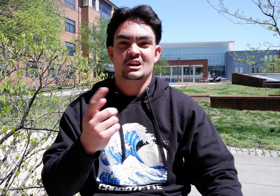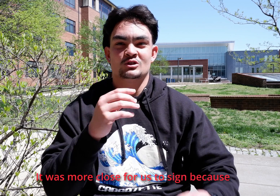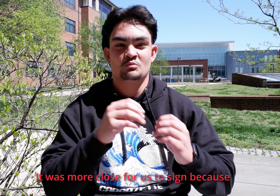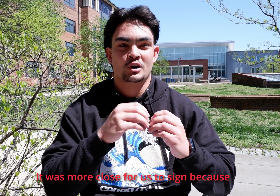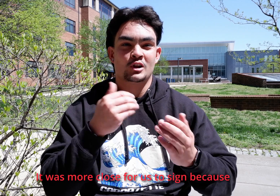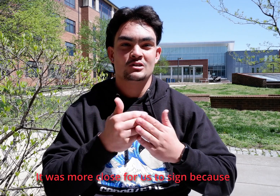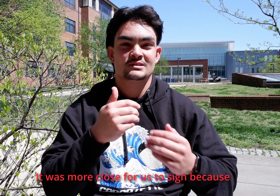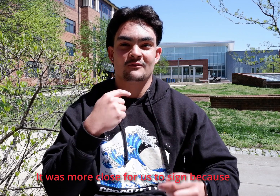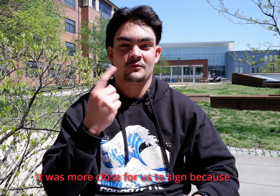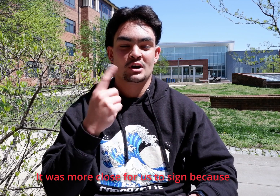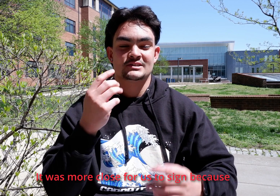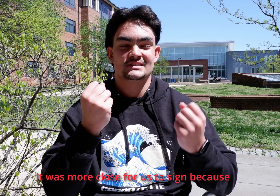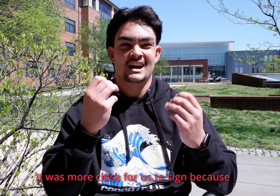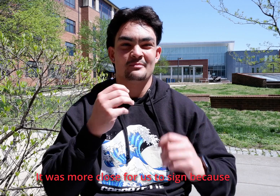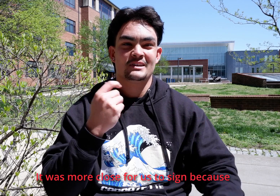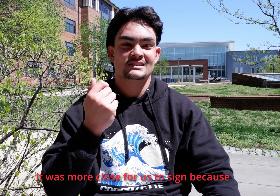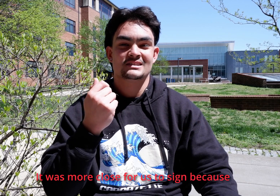It was more close for us to sign because